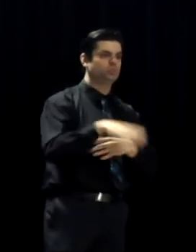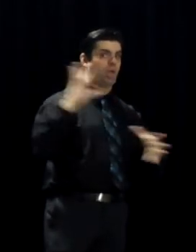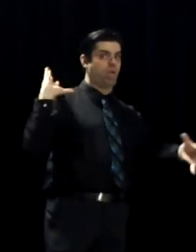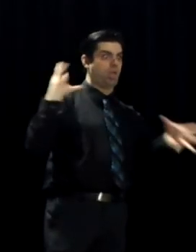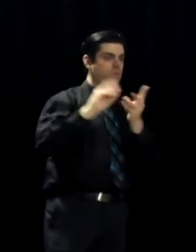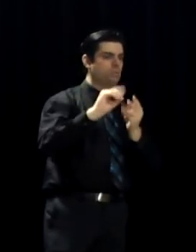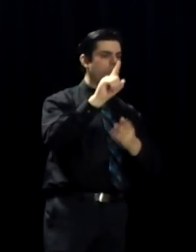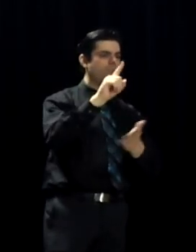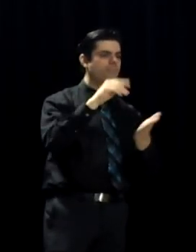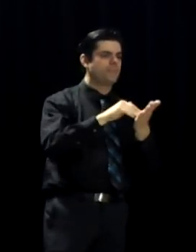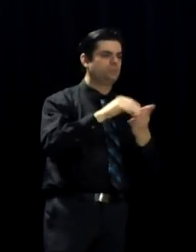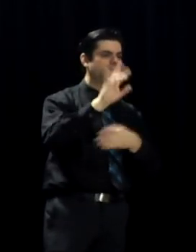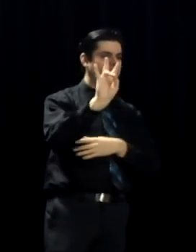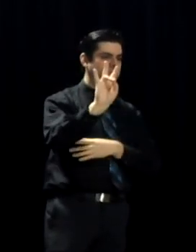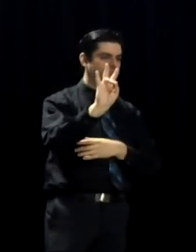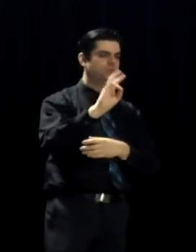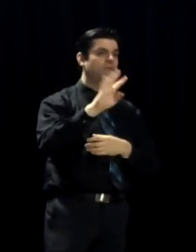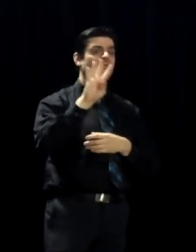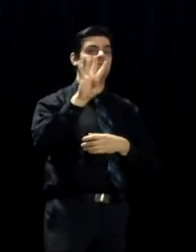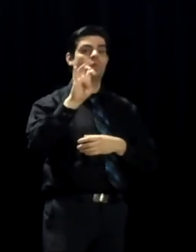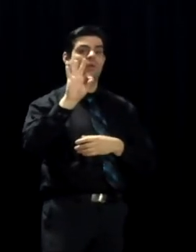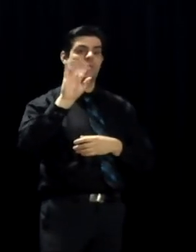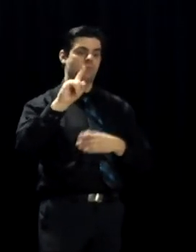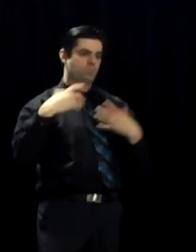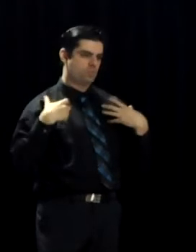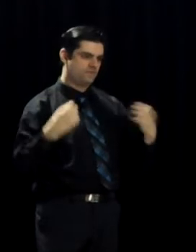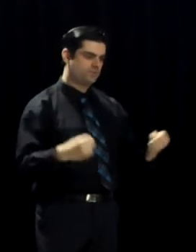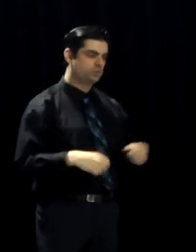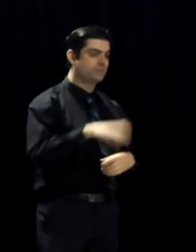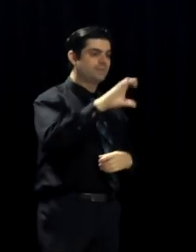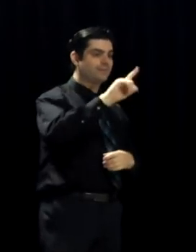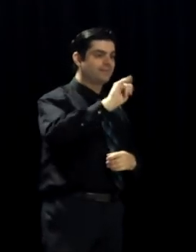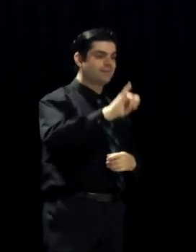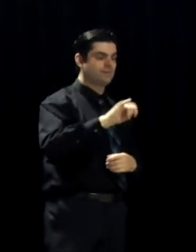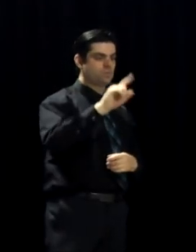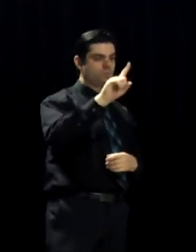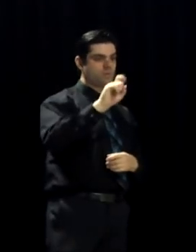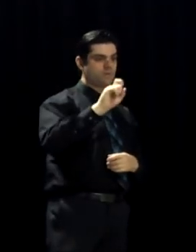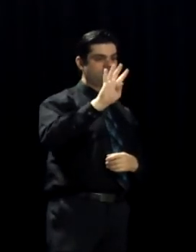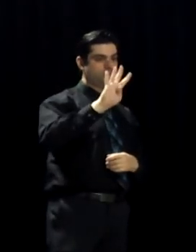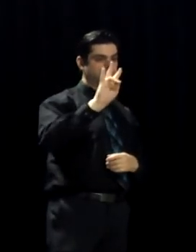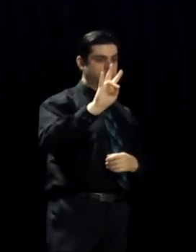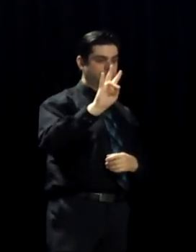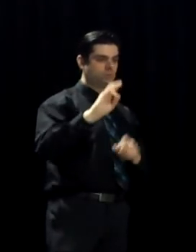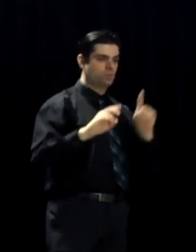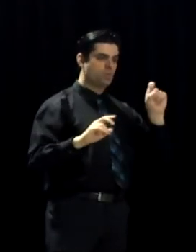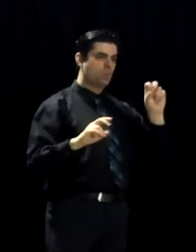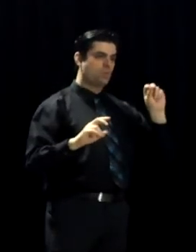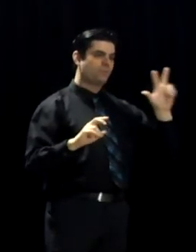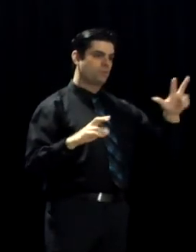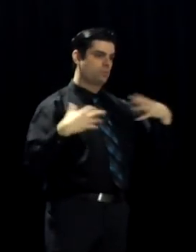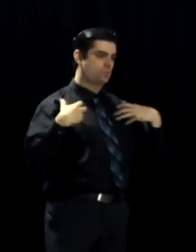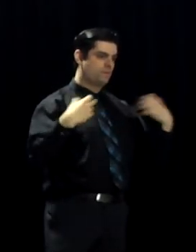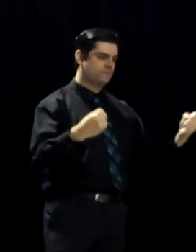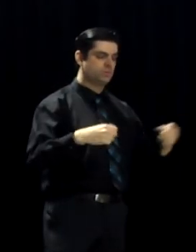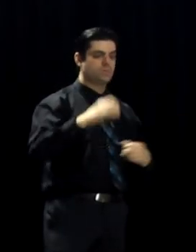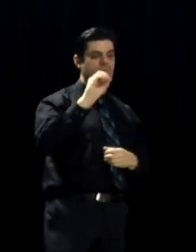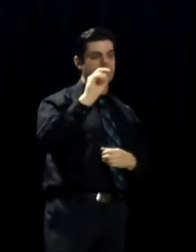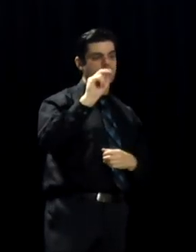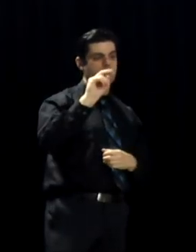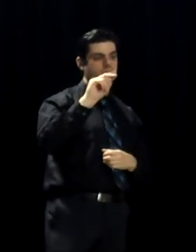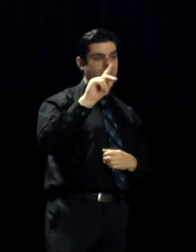recoveries. 147, Clay, 103 recoveries. 129, Onondaga,